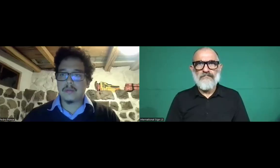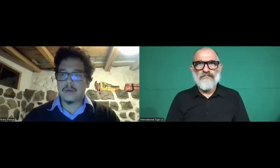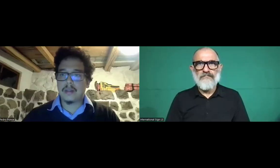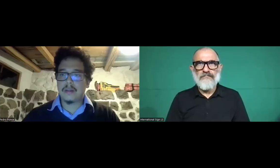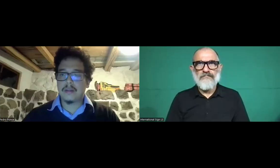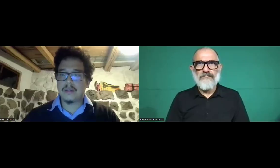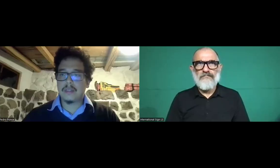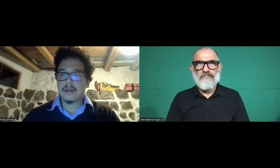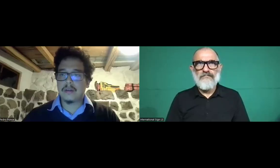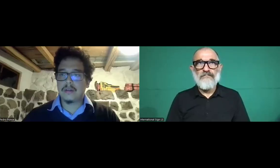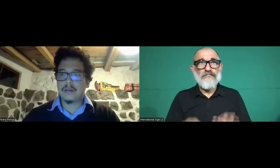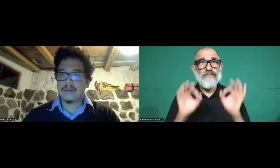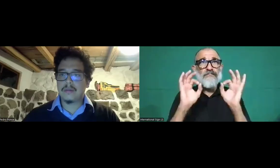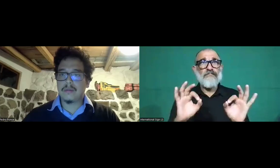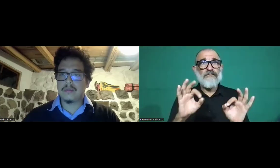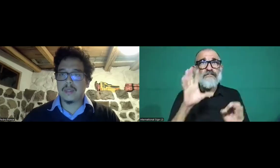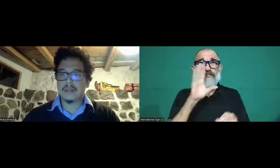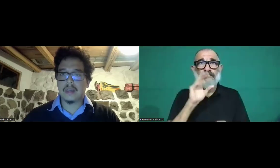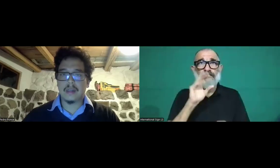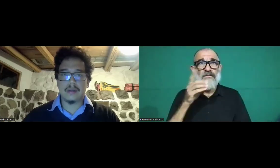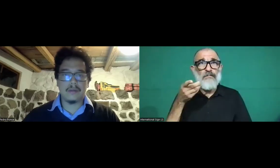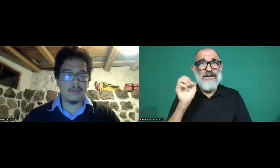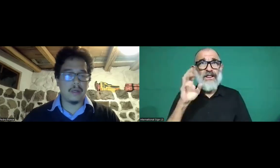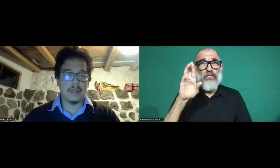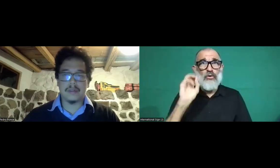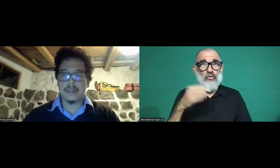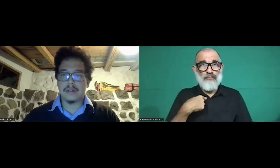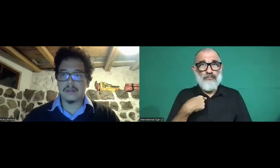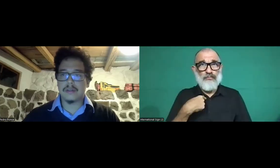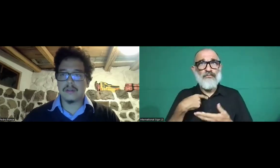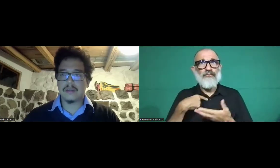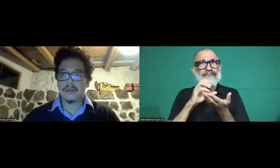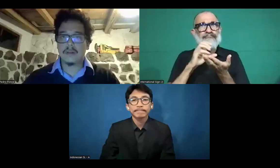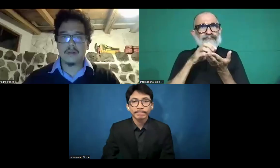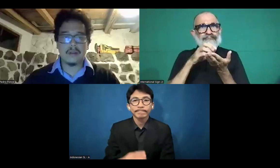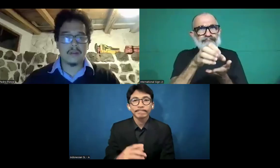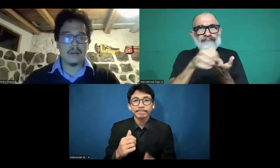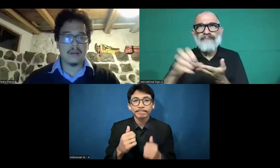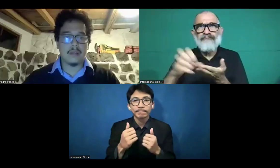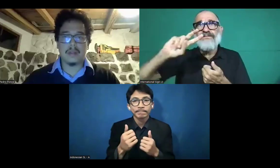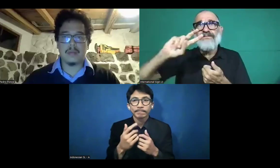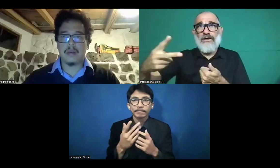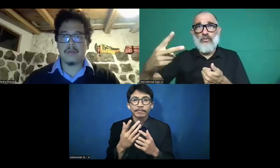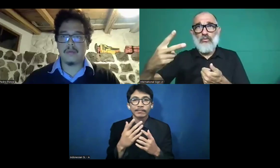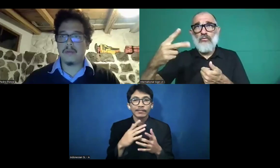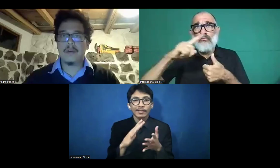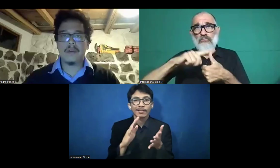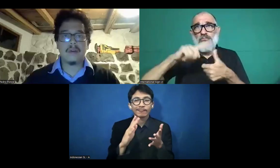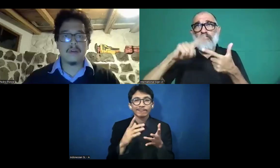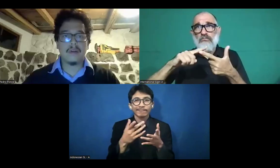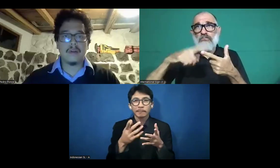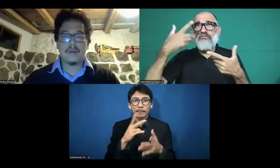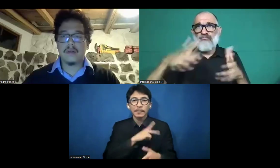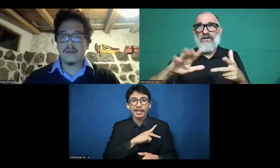participants 1 second to be assigned into their breakout sessions. I am in the main room.